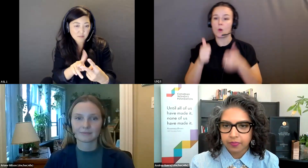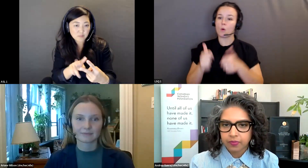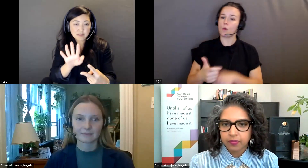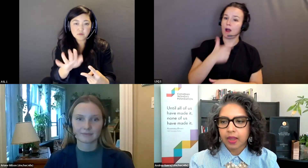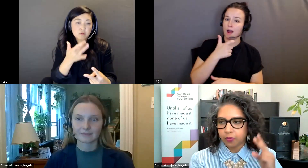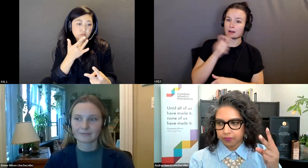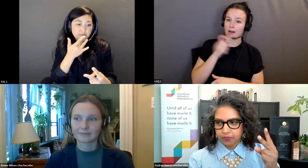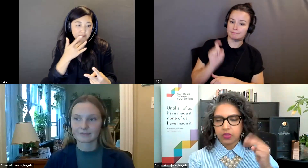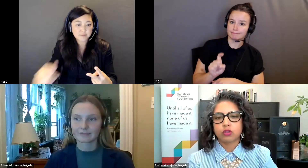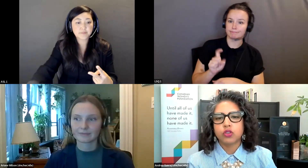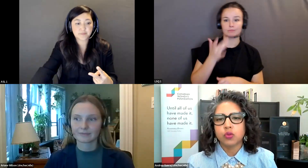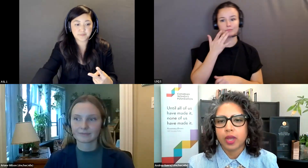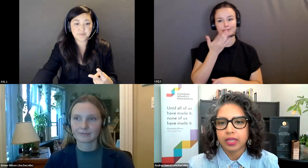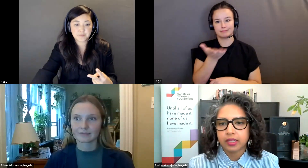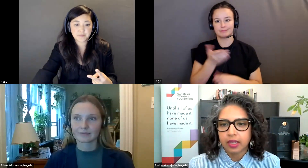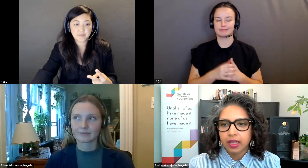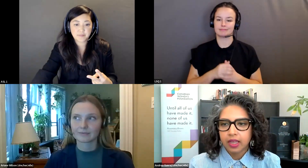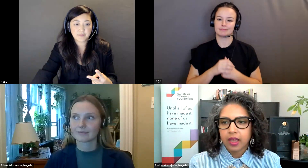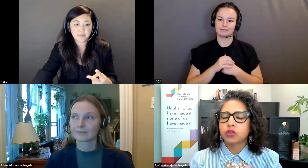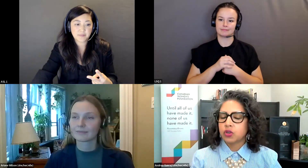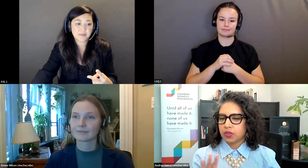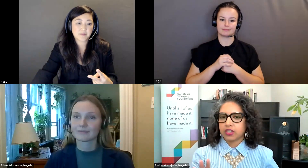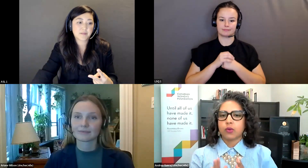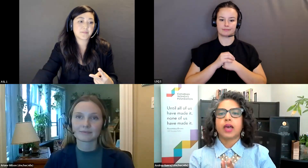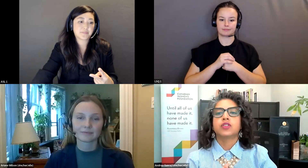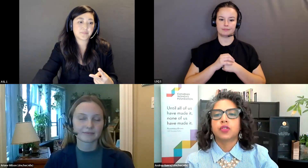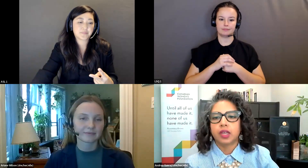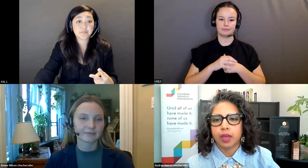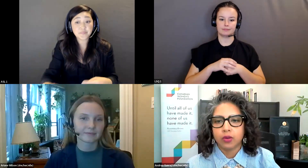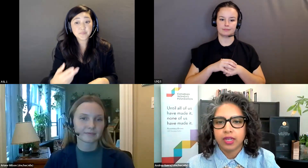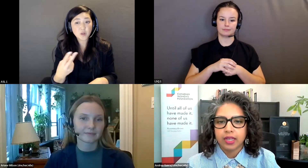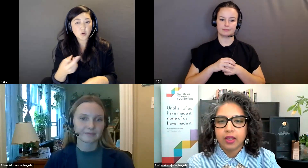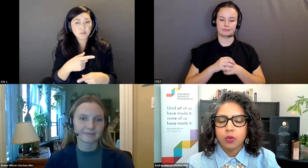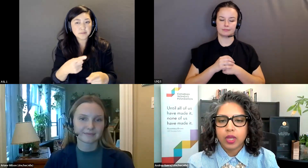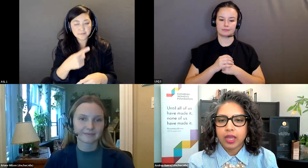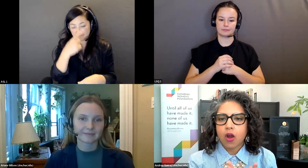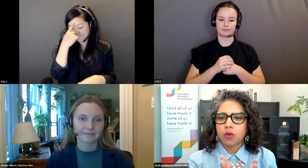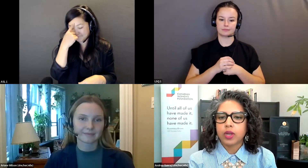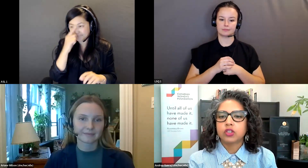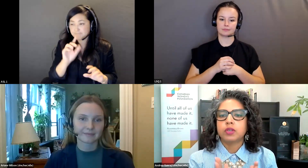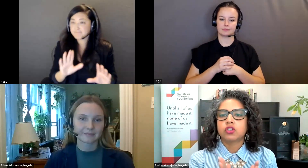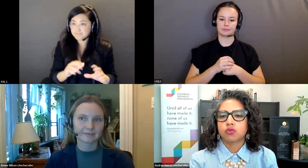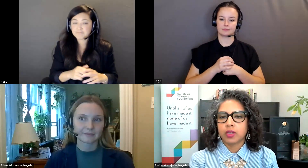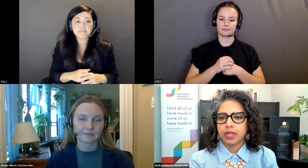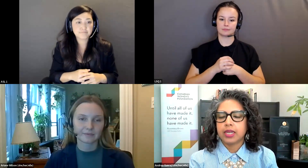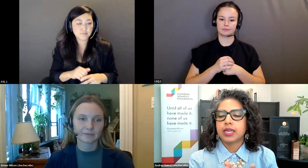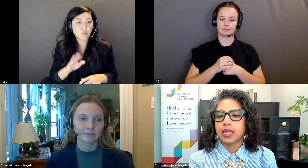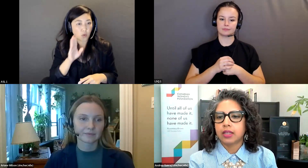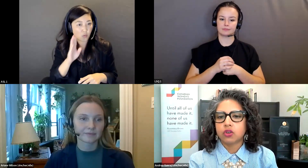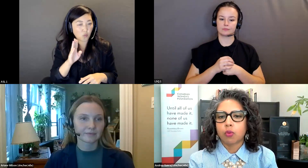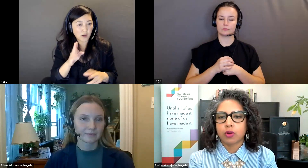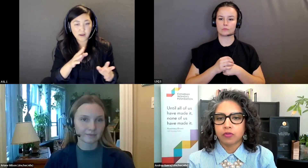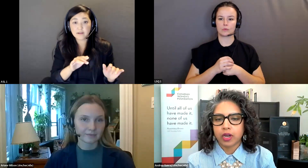need. Now, there's two things you have to think about. We are going to be streaming